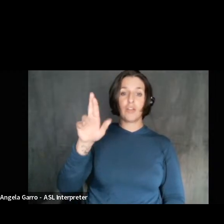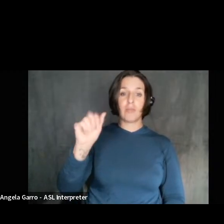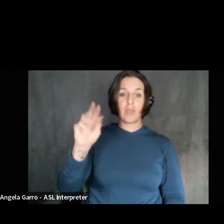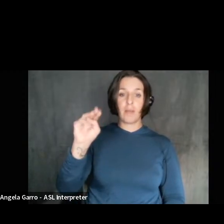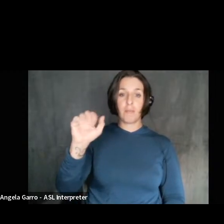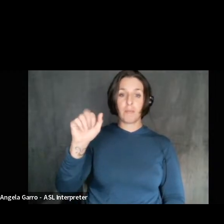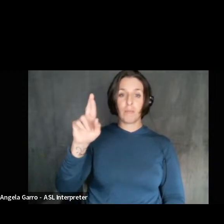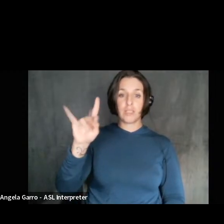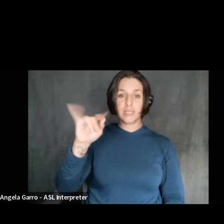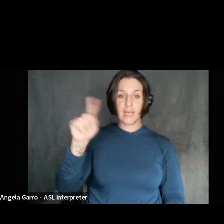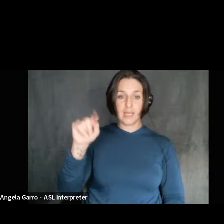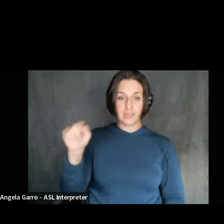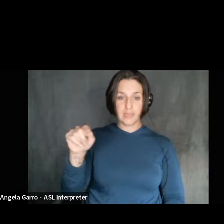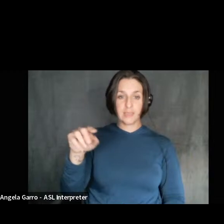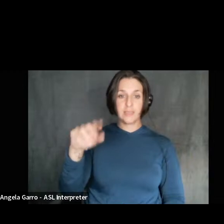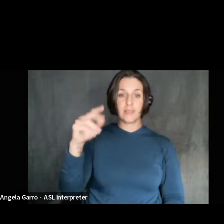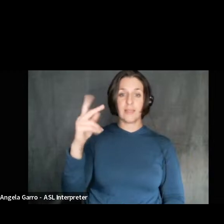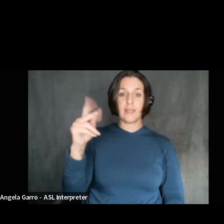Kaylin McGill,